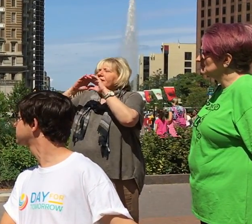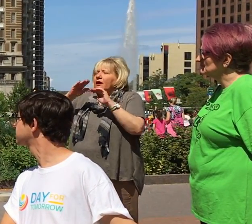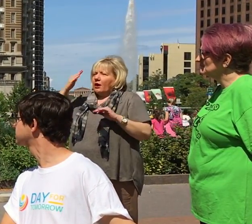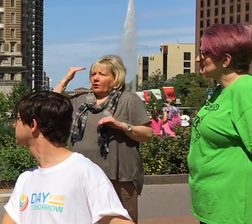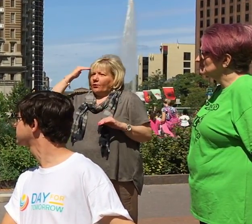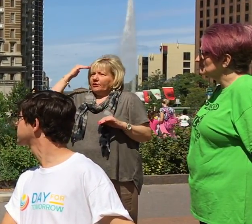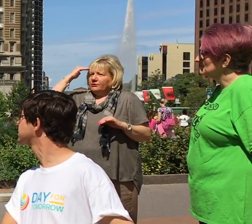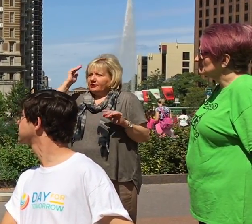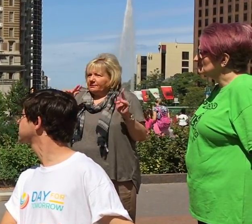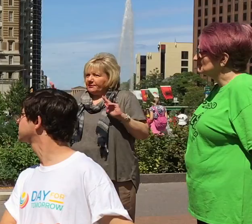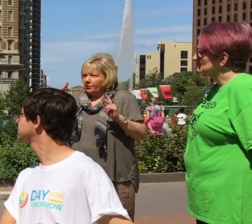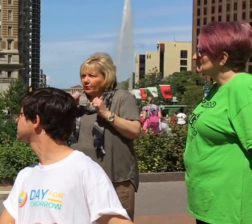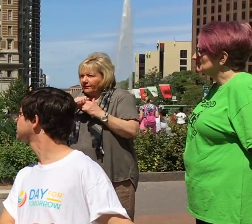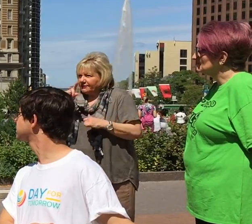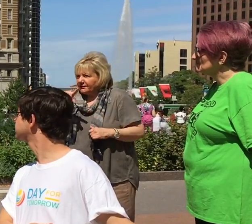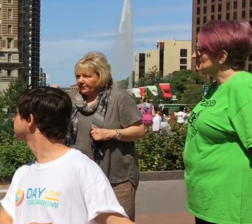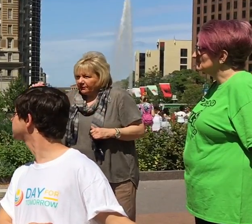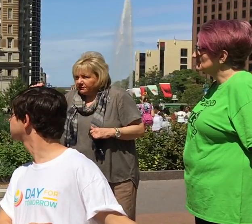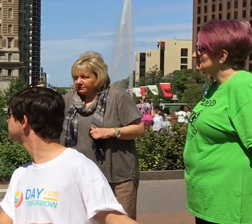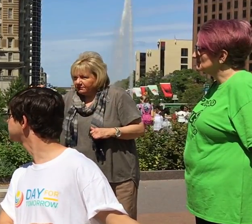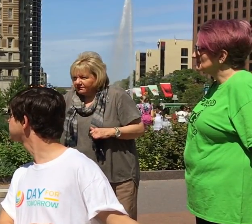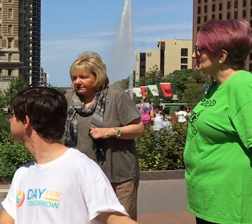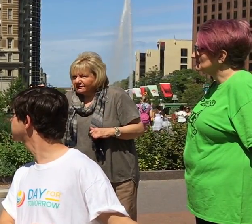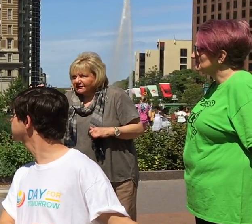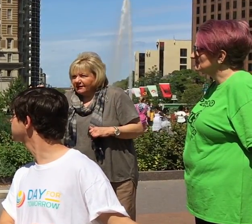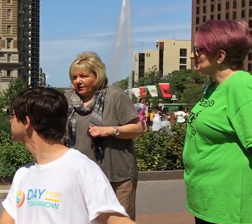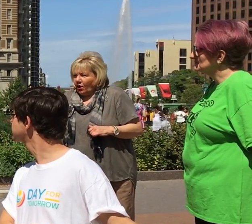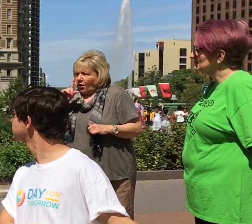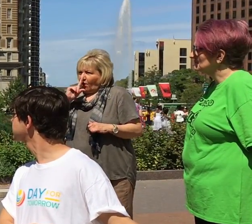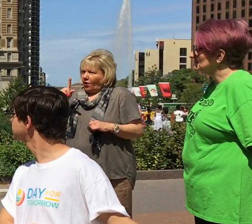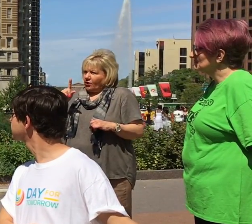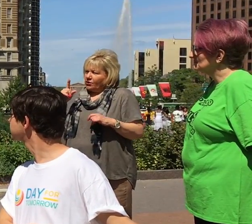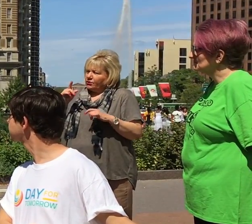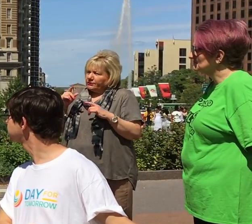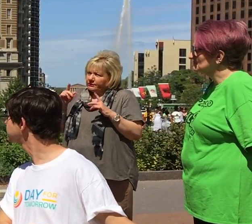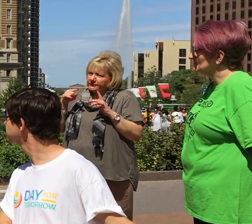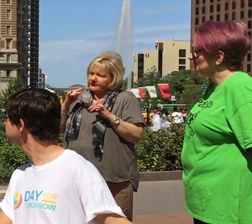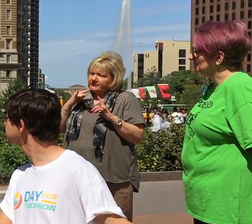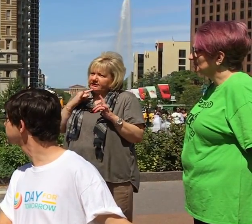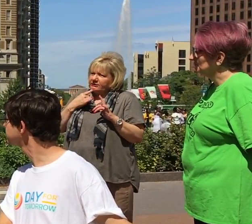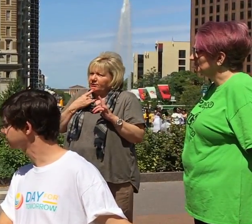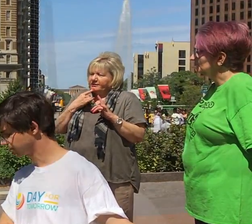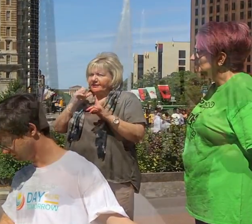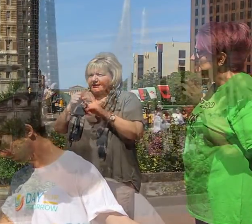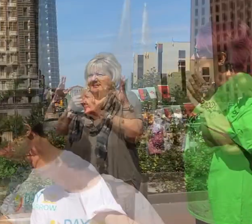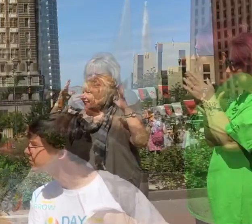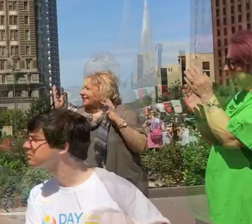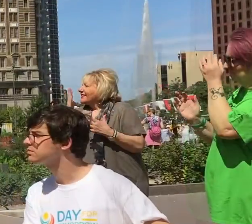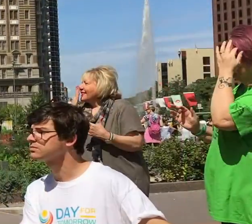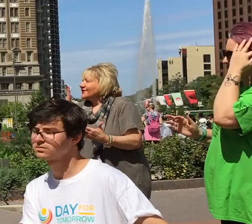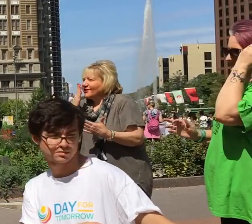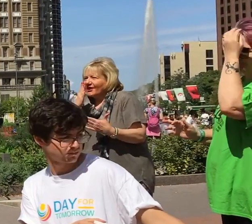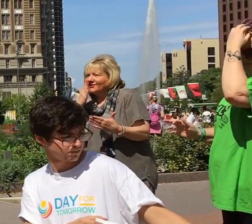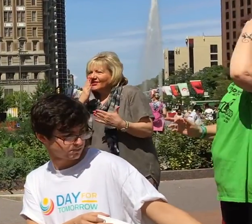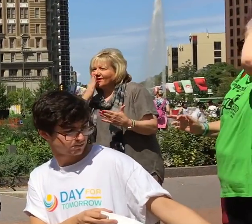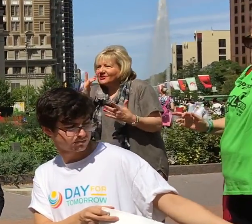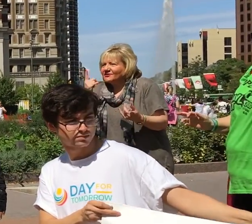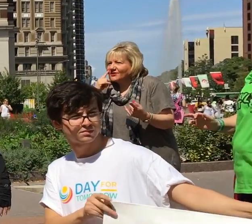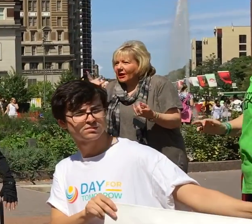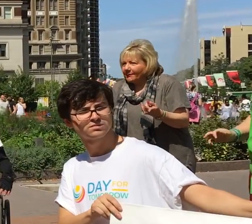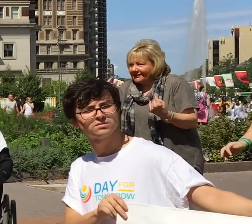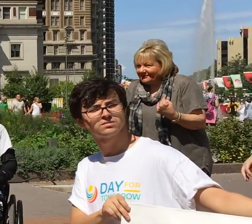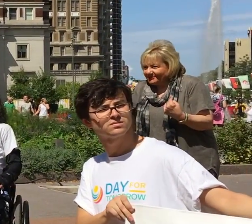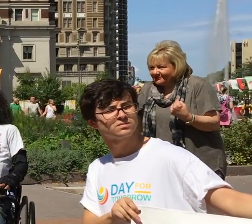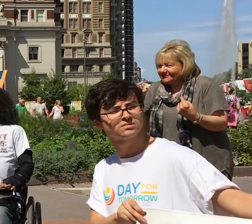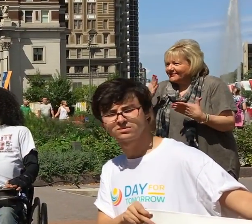disabilities are disproportionately impacted now in our age of climate change. And thanks to Philadelphia